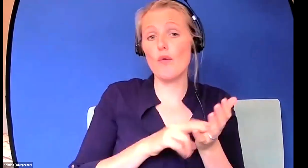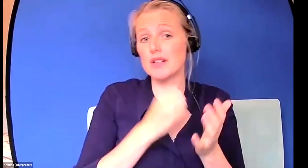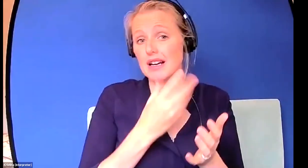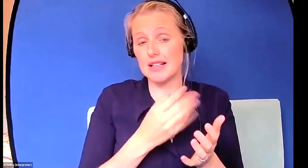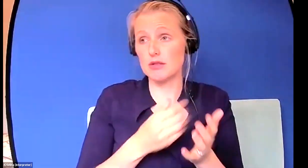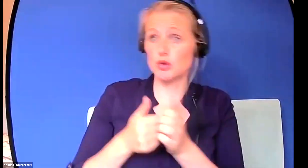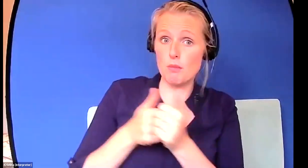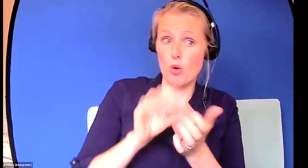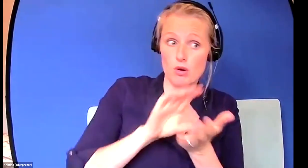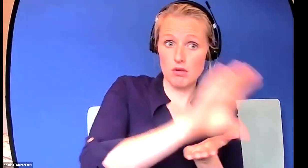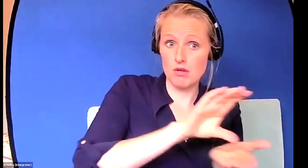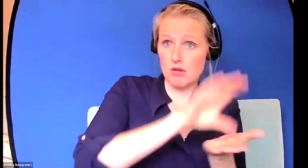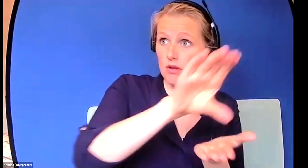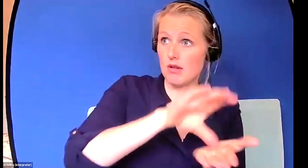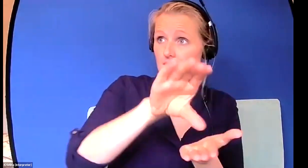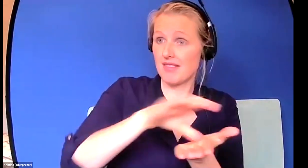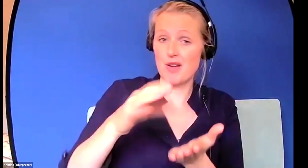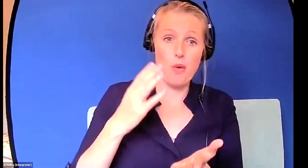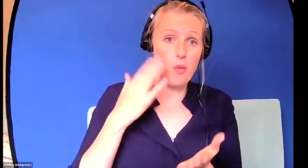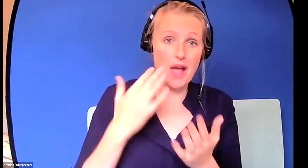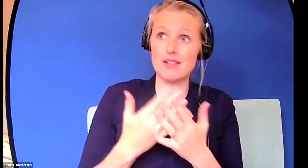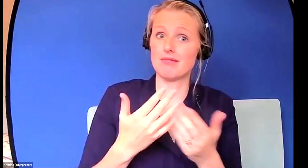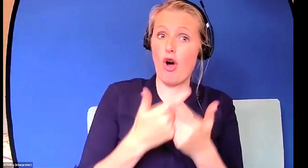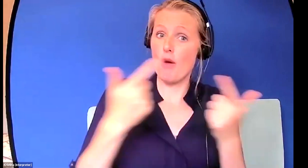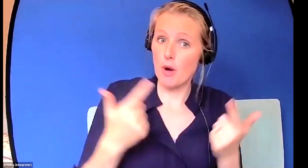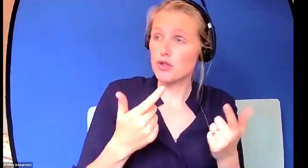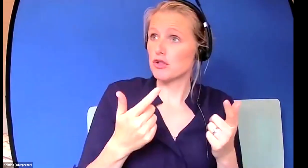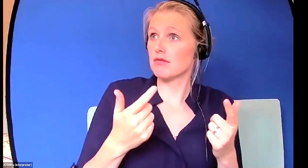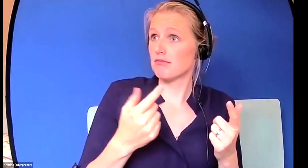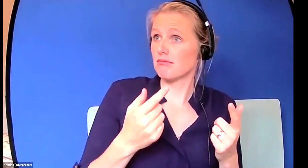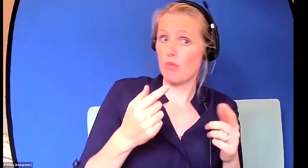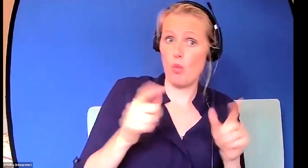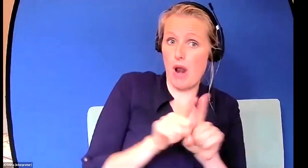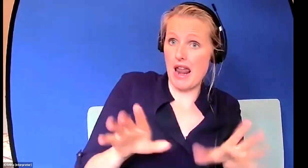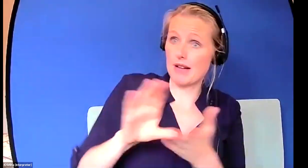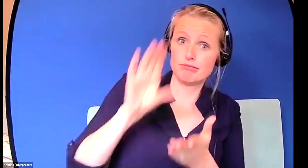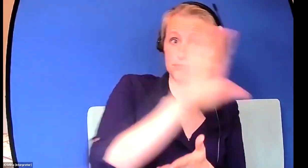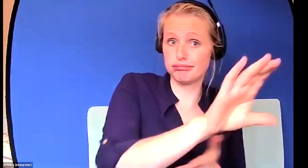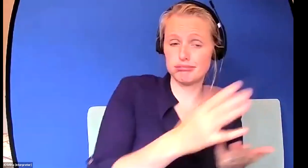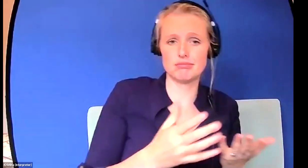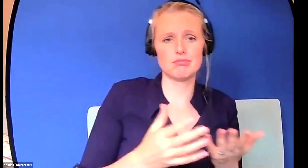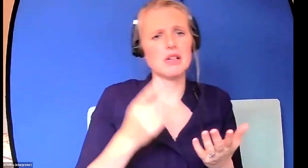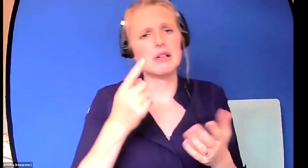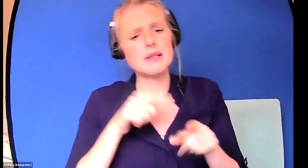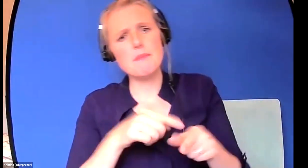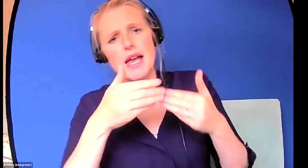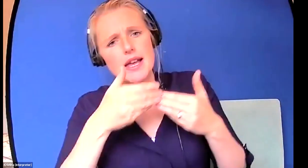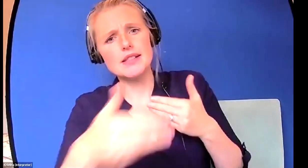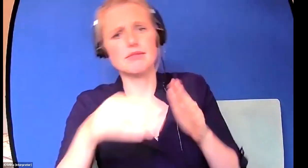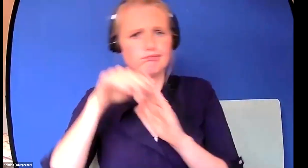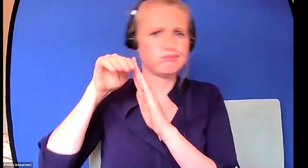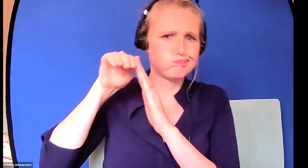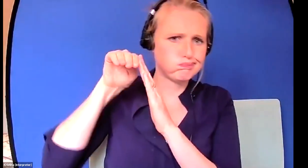an open question, really. And I guess the scale of the recession to come might significantly determine how this is